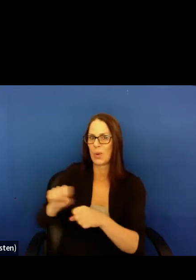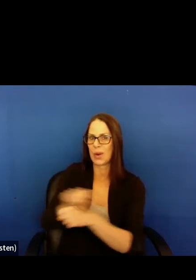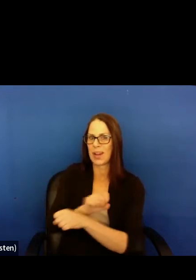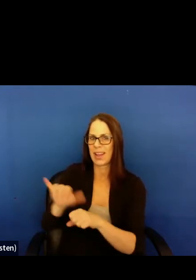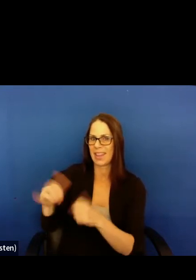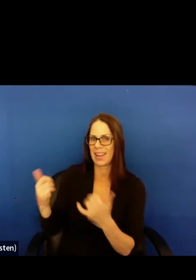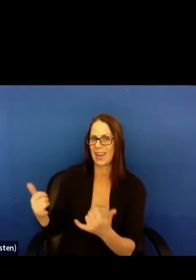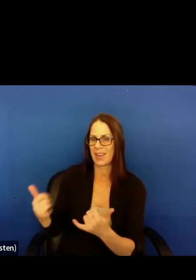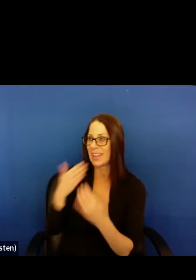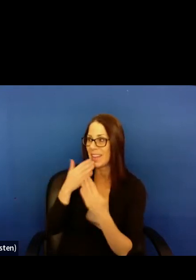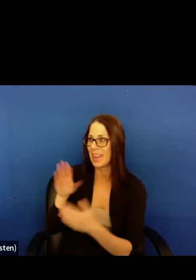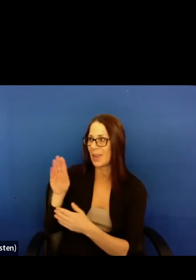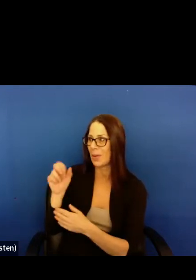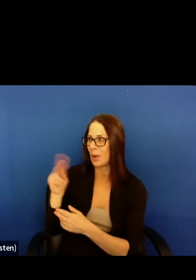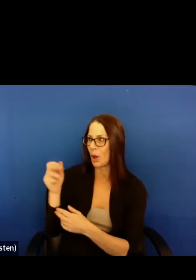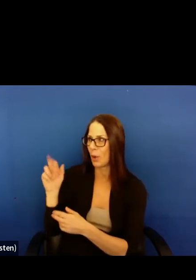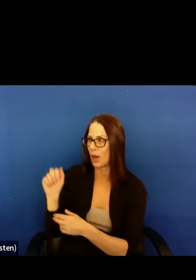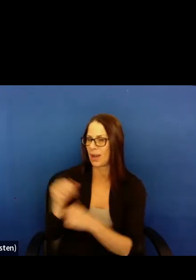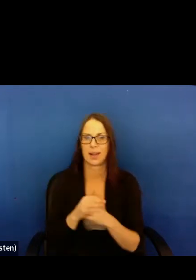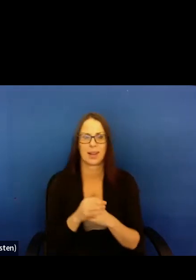Thank you, Barbara.